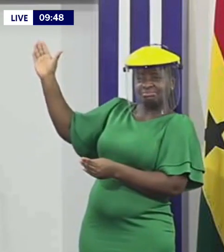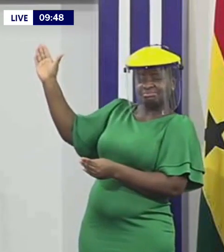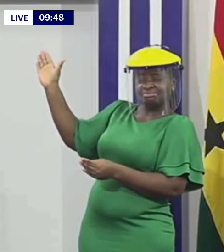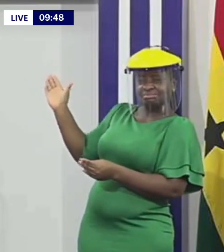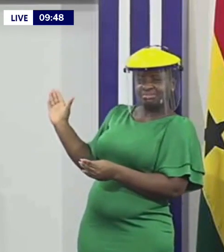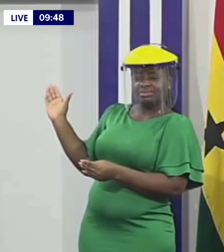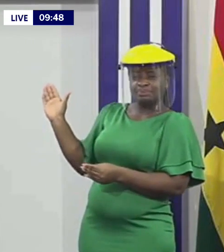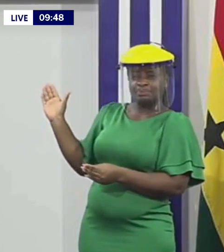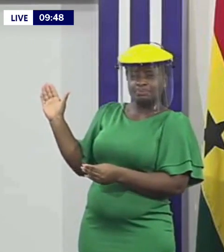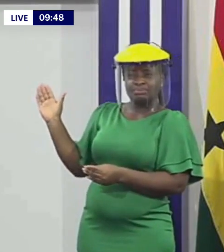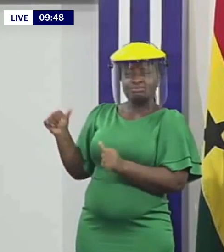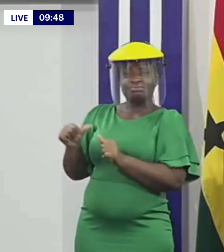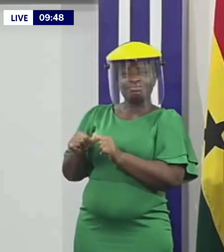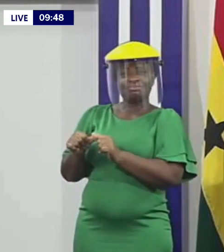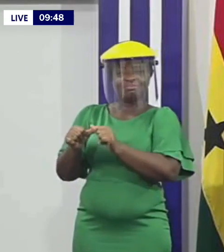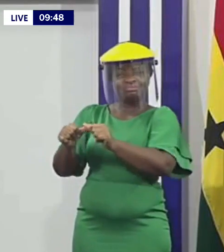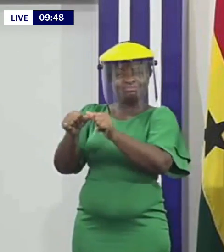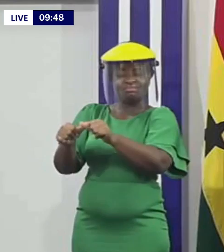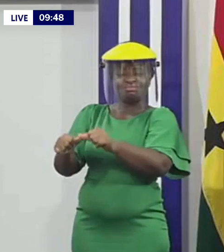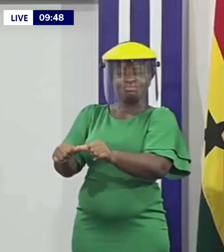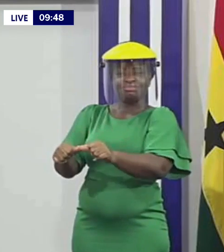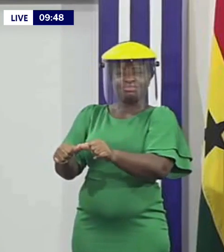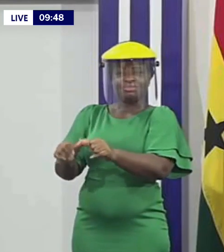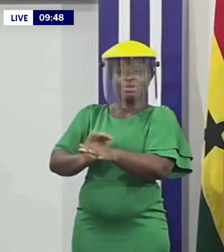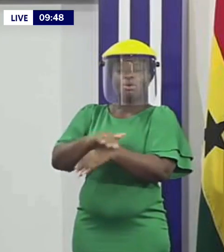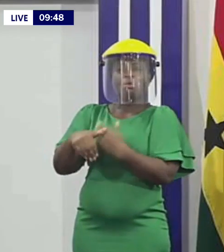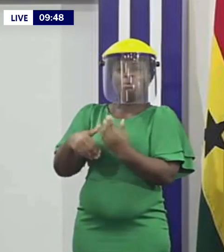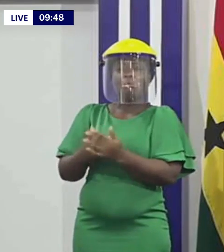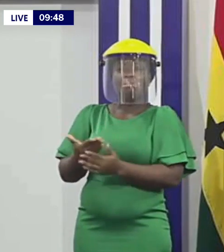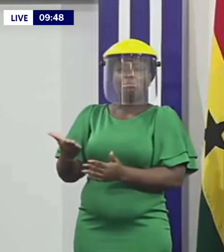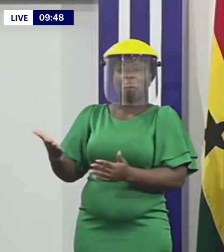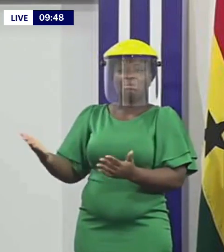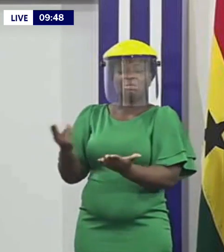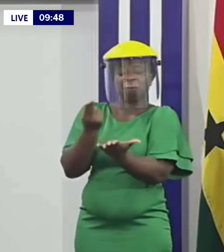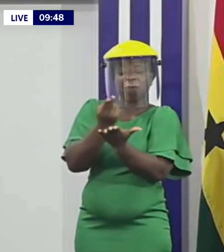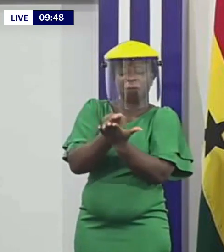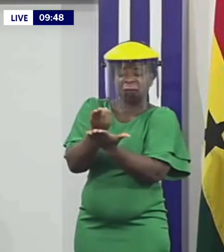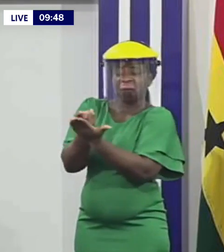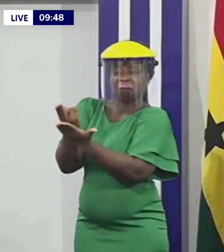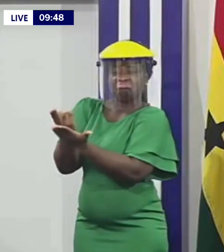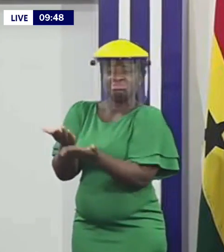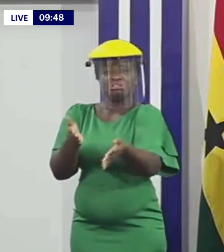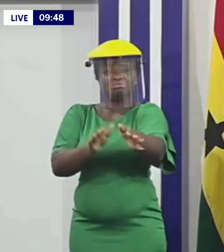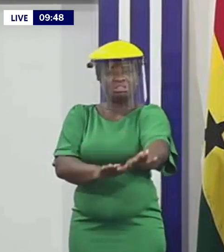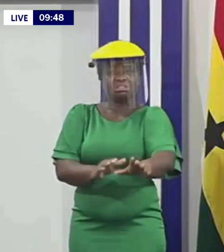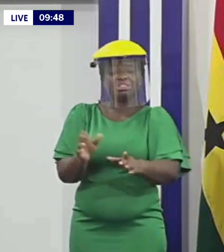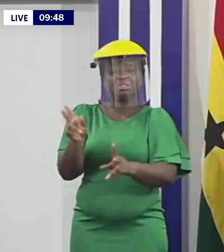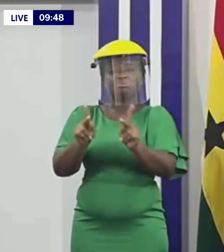the continual chart, are all about admissions, about the deaths, about the stress.